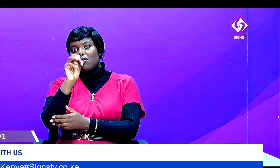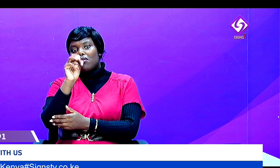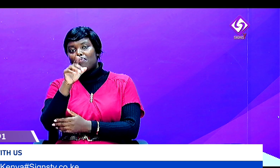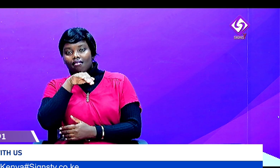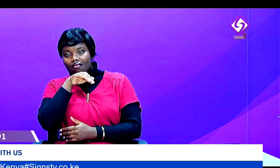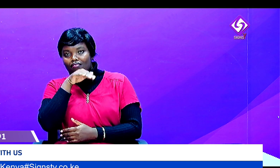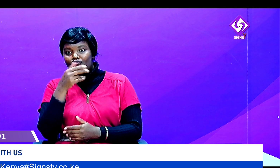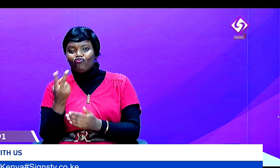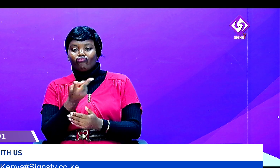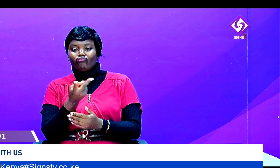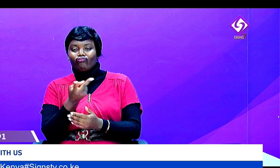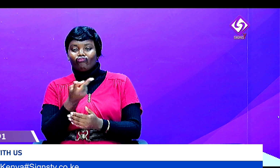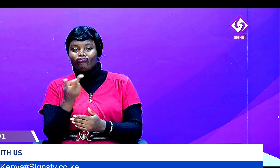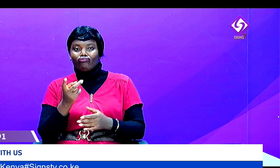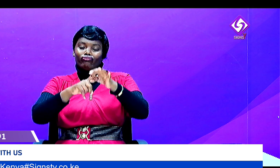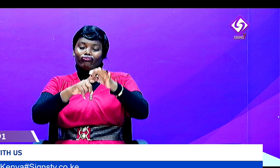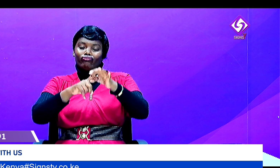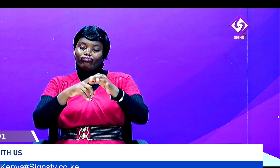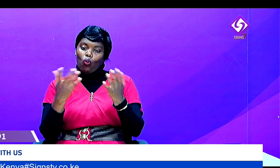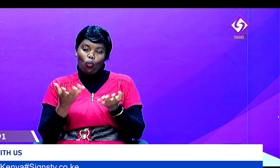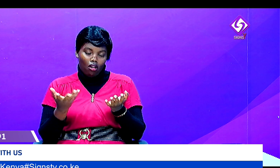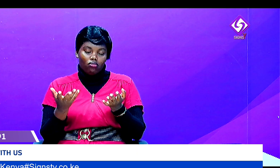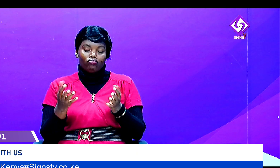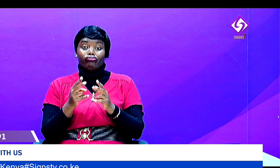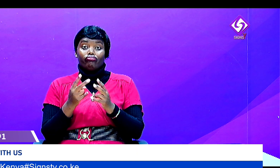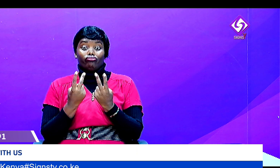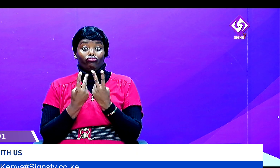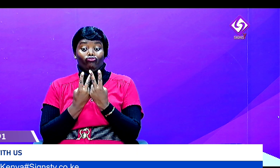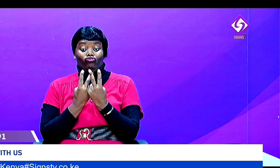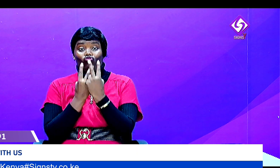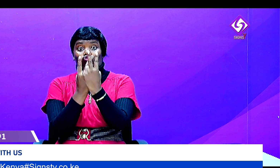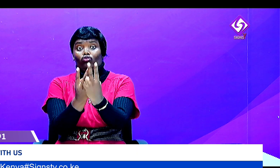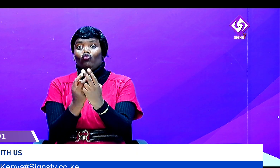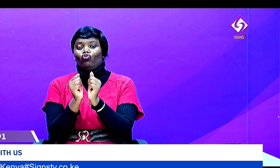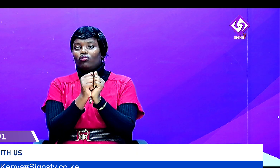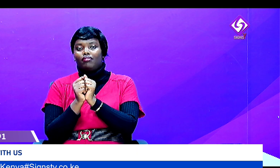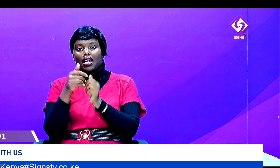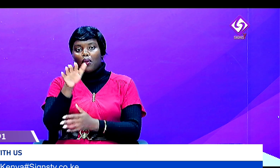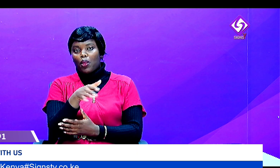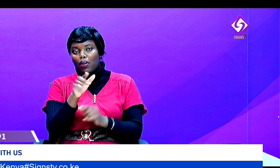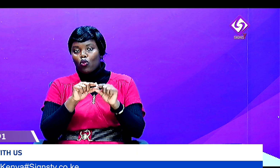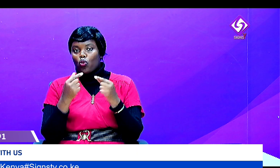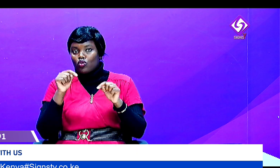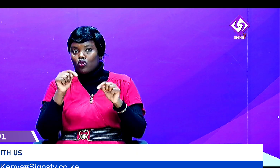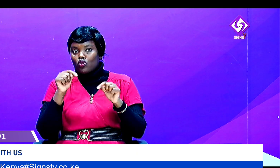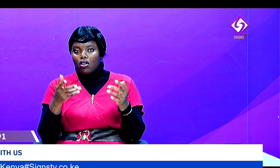President William Ruto and ODM leader Raila Odinga are co-chairing a joint parliamentary group meeting today in